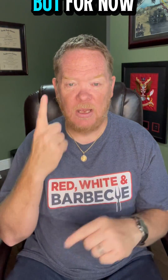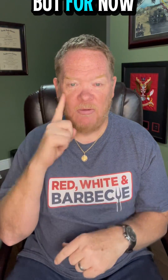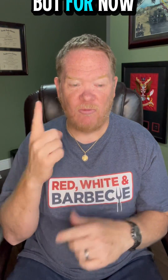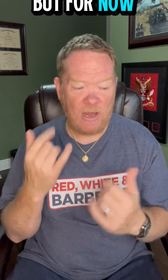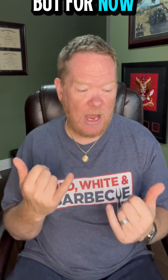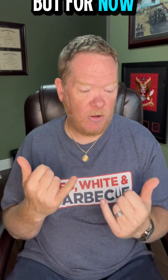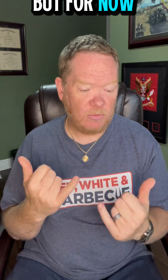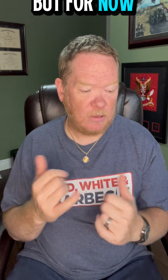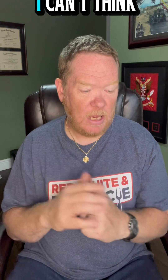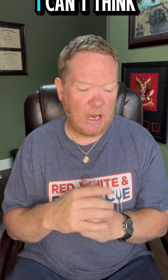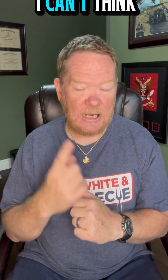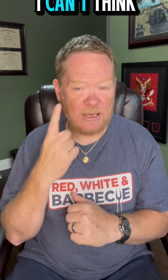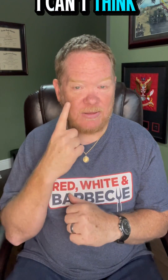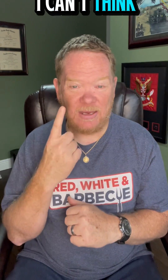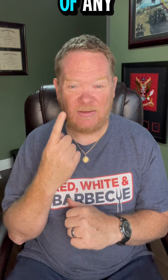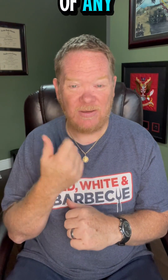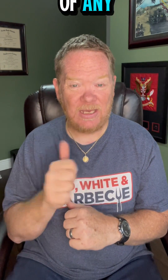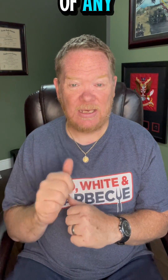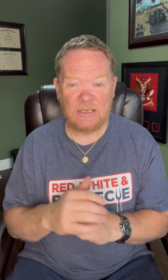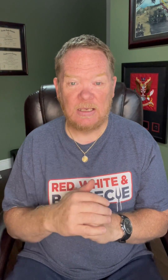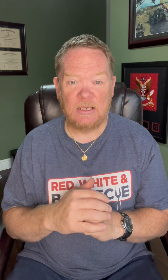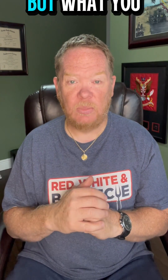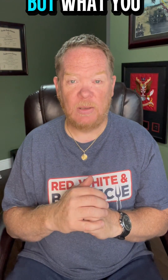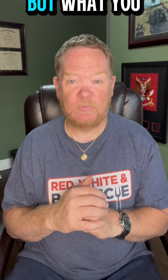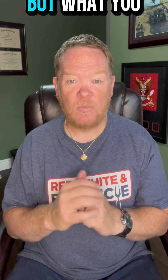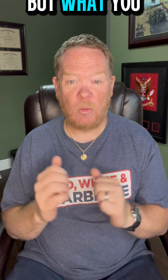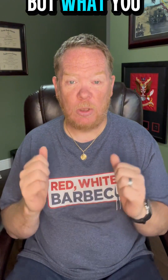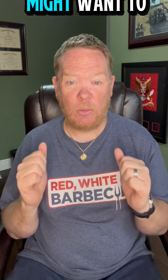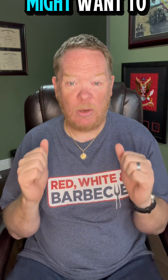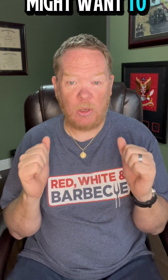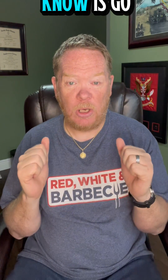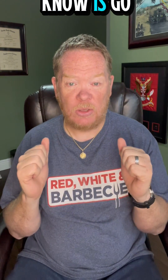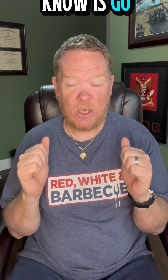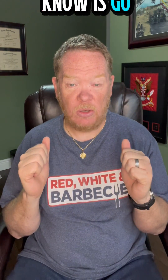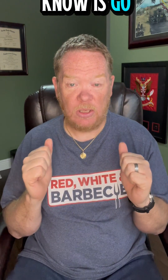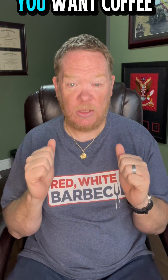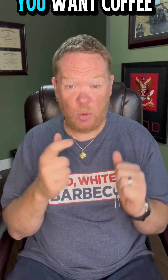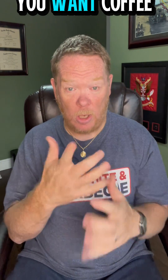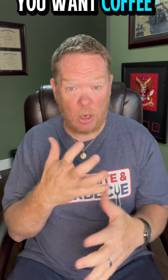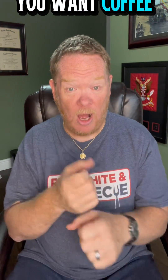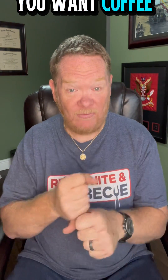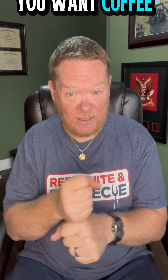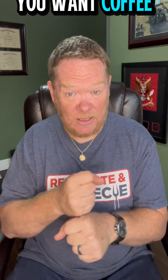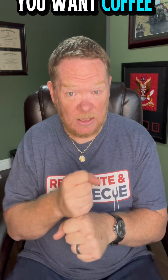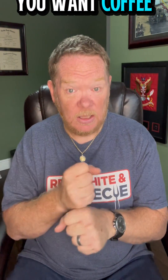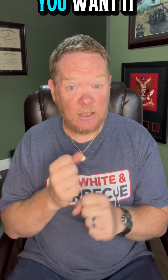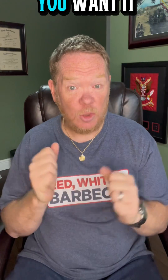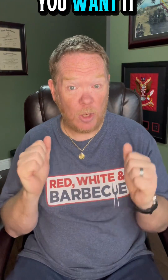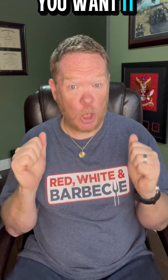for now, I can't think of any. But what you might want to know is you want coffee, do you want it